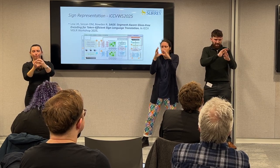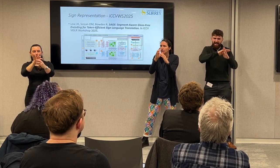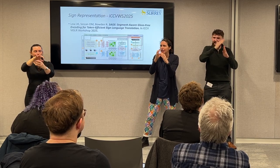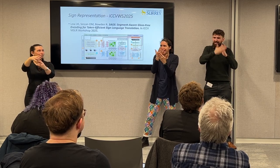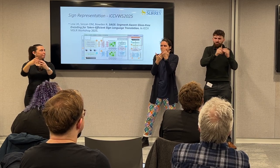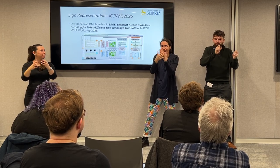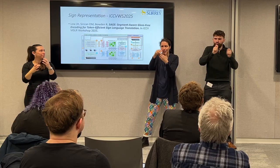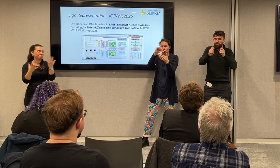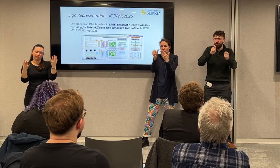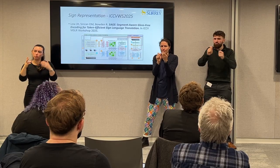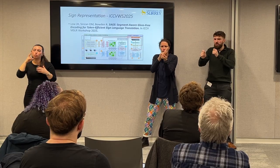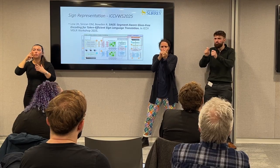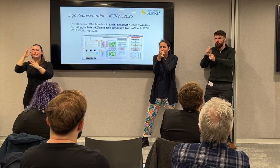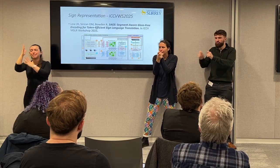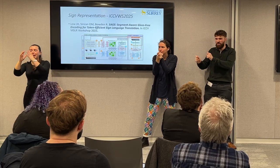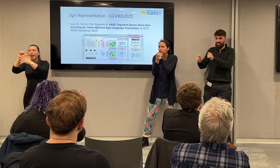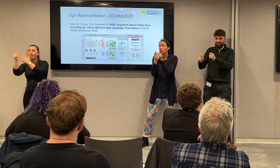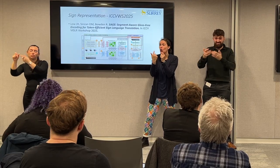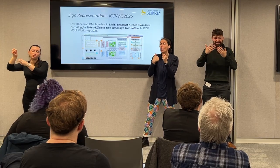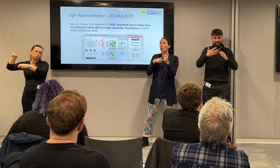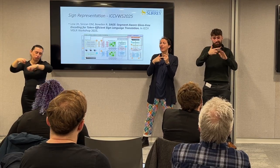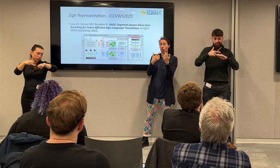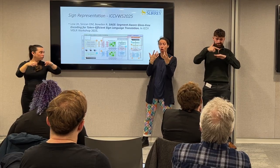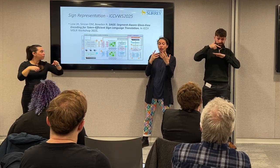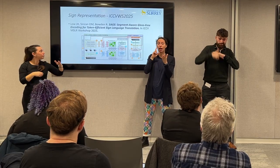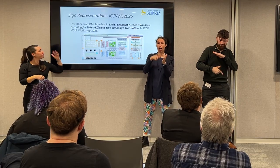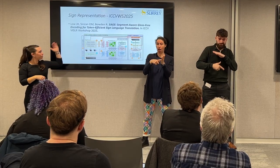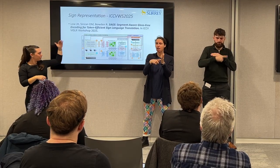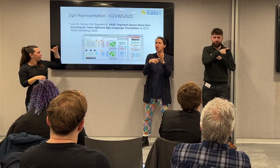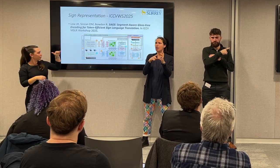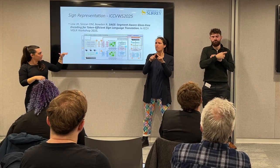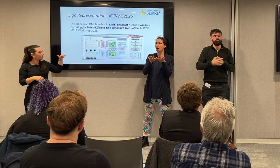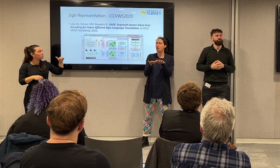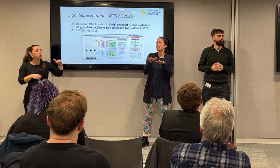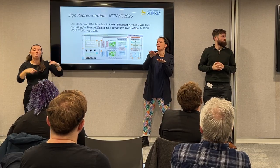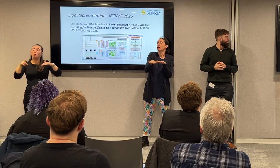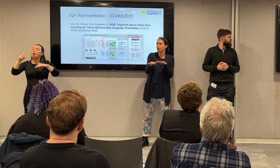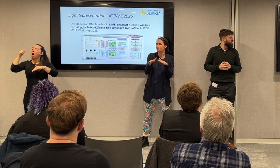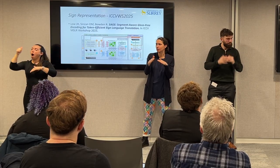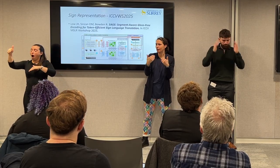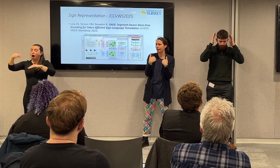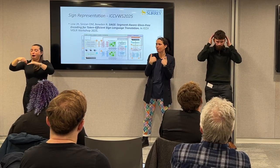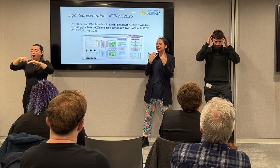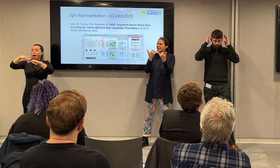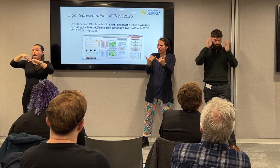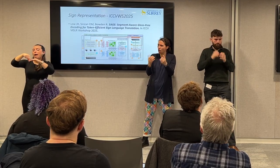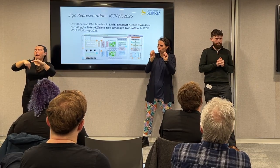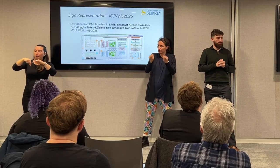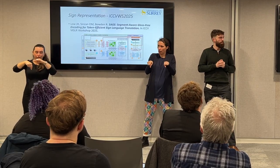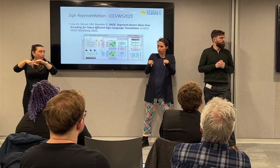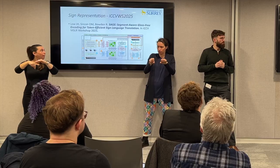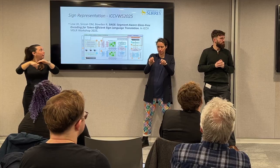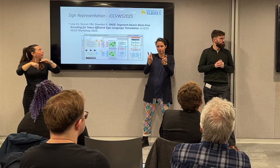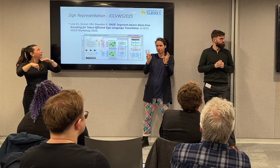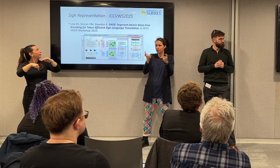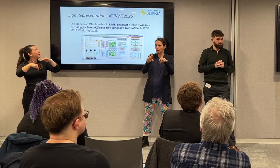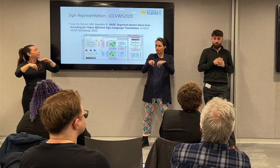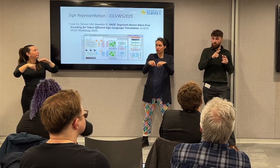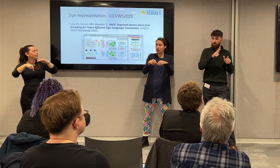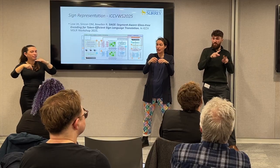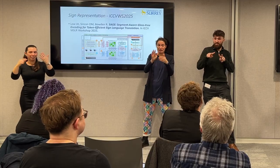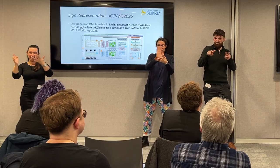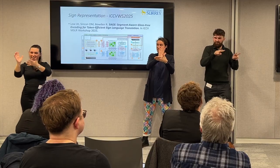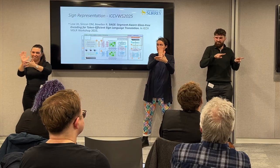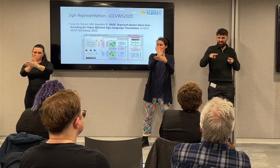Ooh. Now we've taken this one step further. And so now we can break the continuous video up